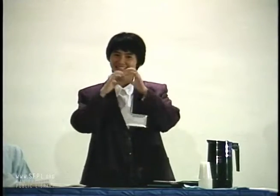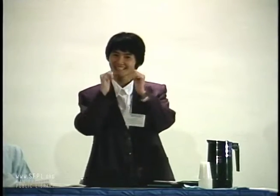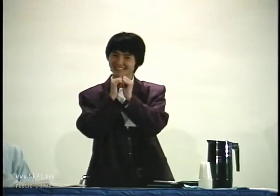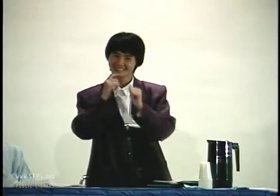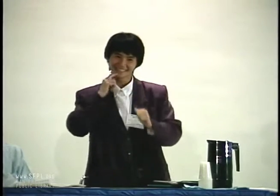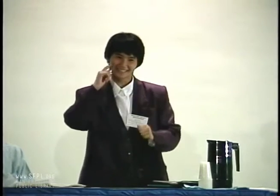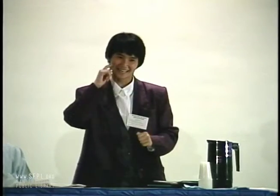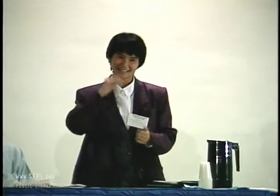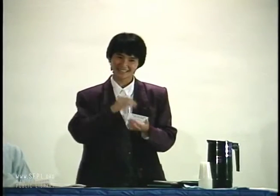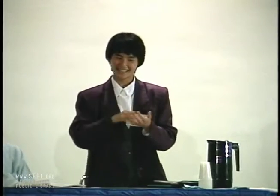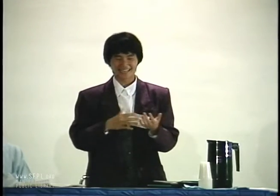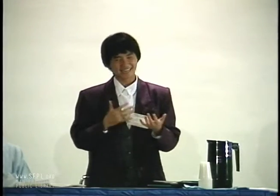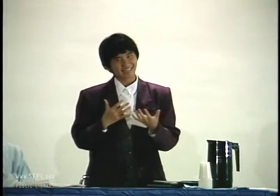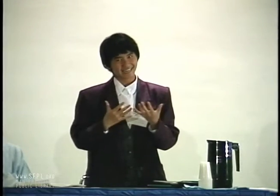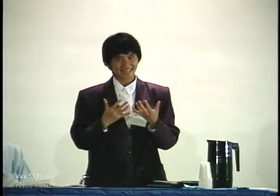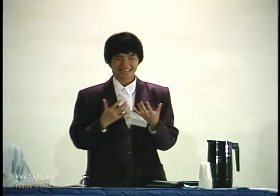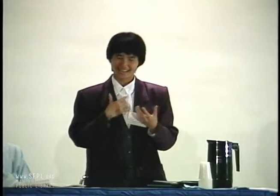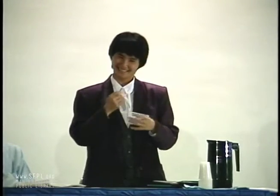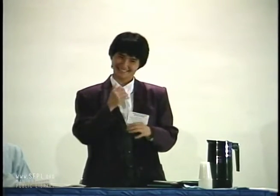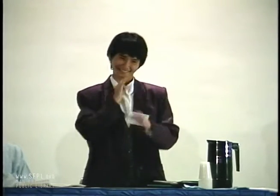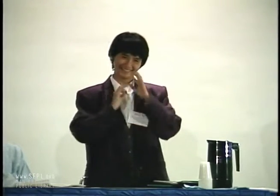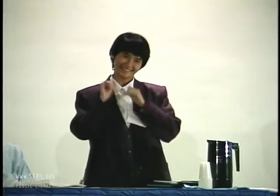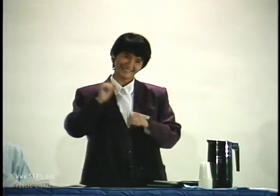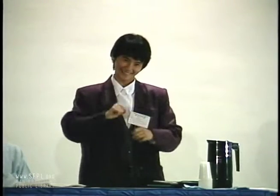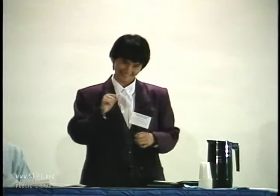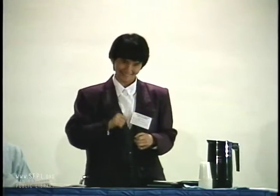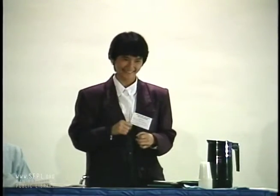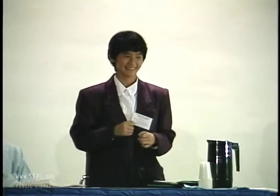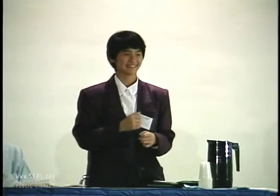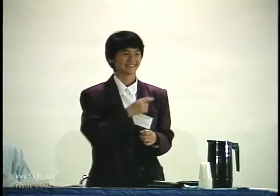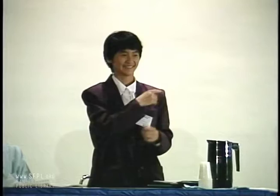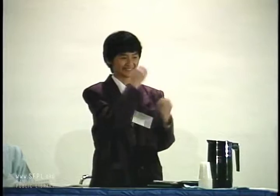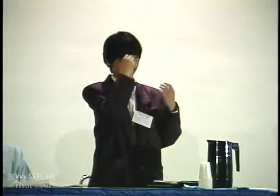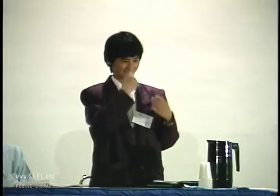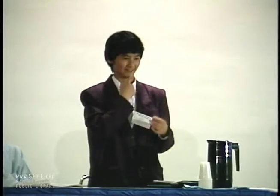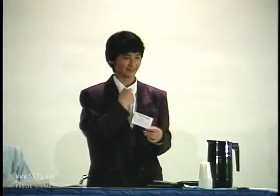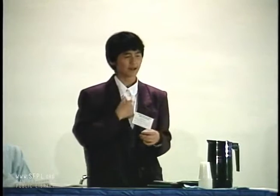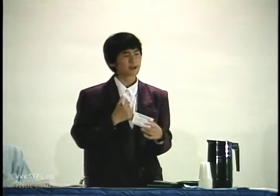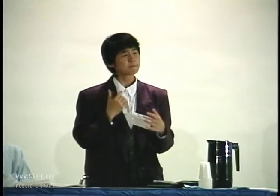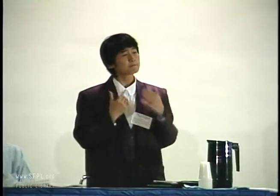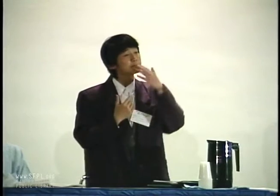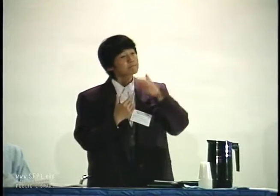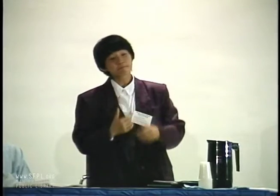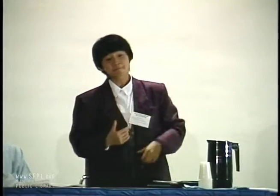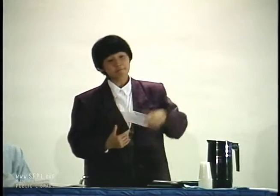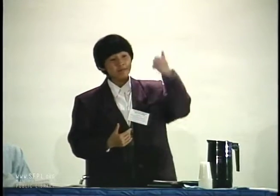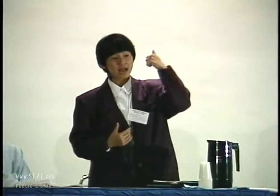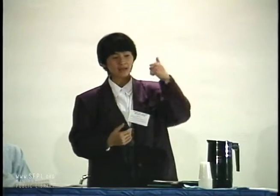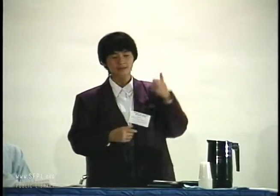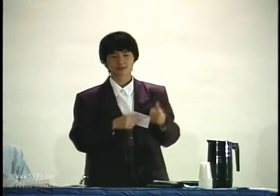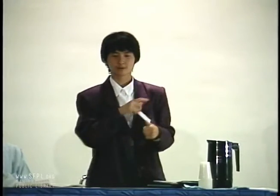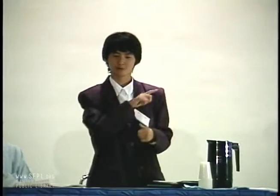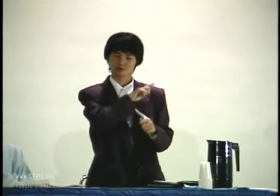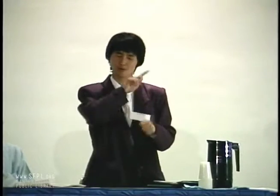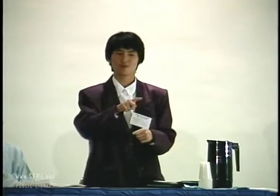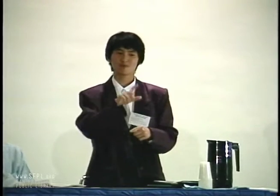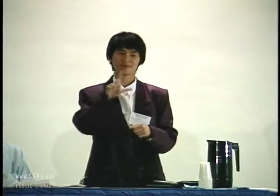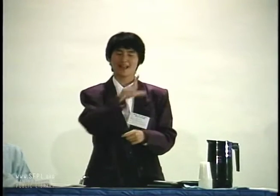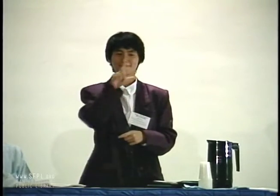I didn't know how to communicate with deaf people. So it was kind of a frustrating experience.